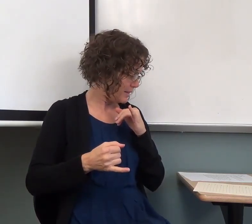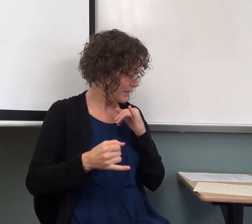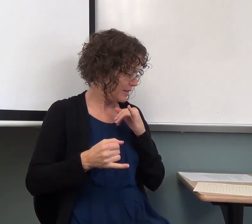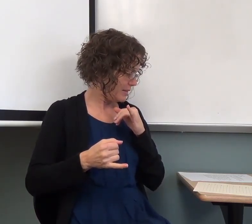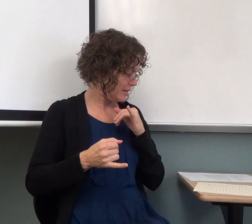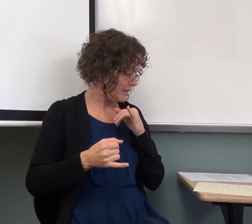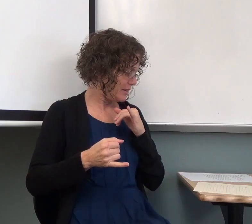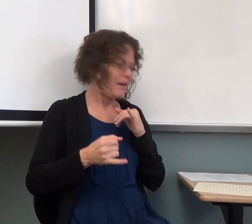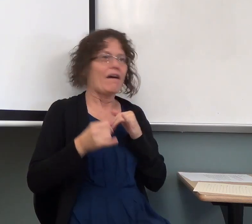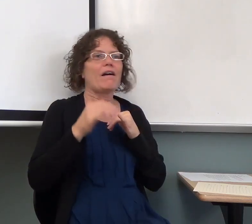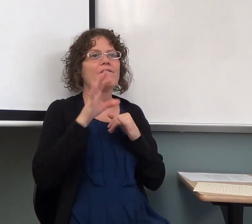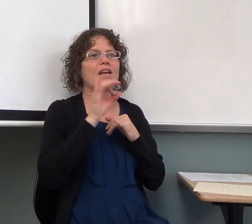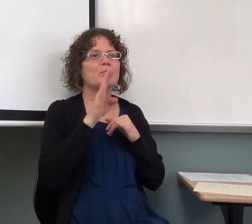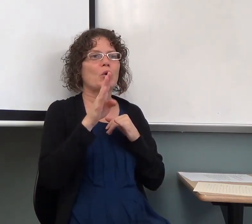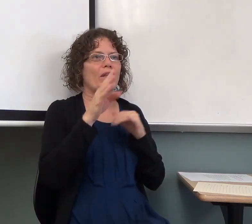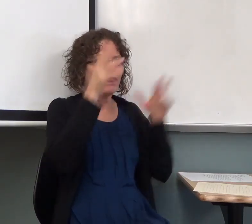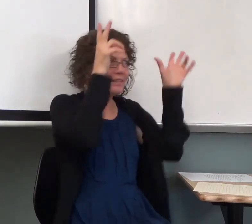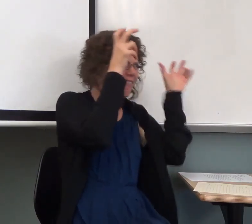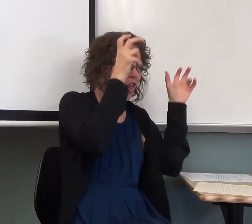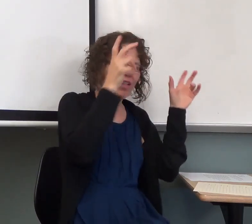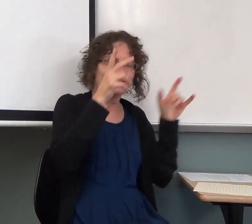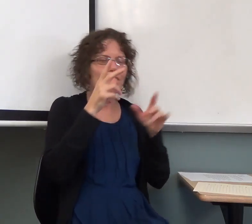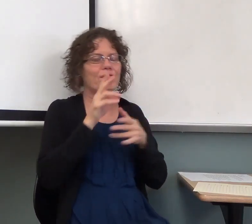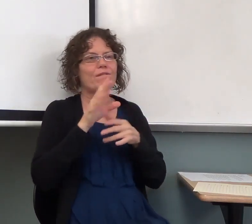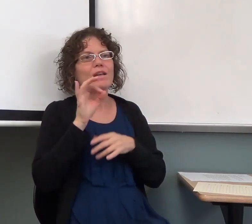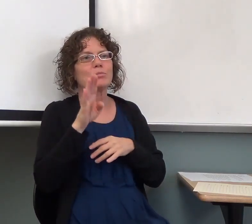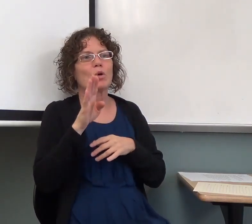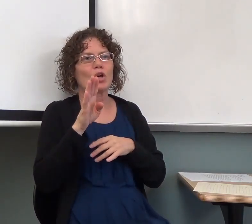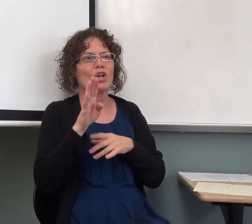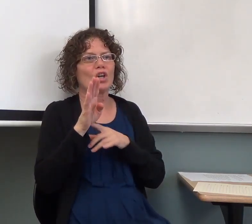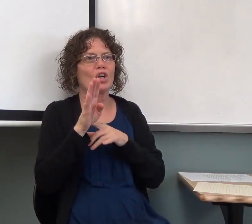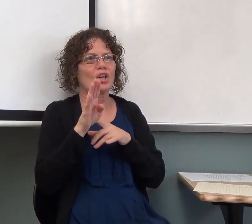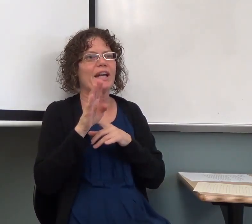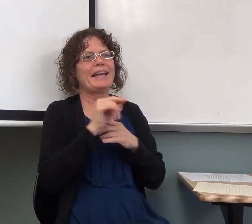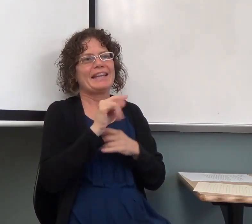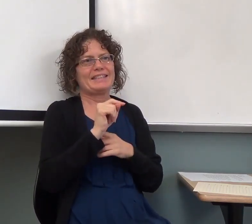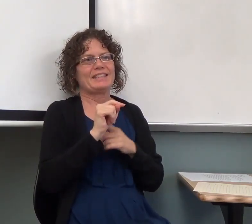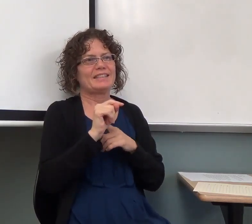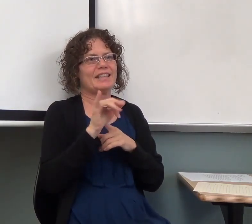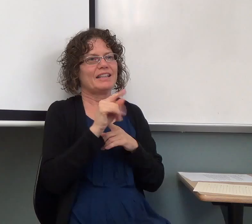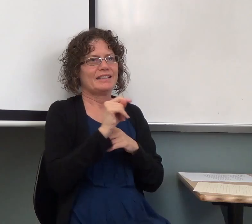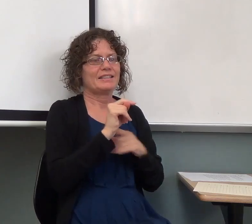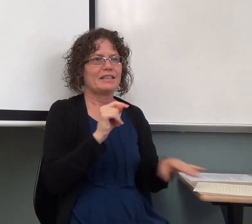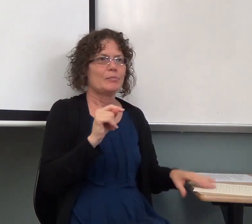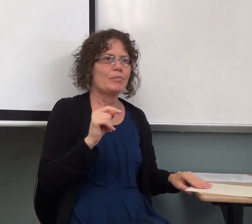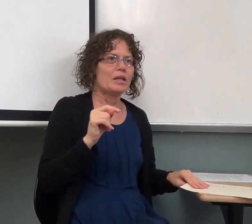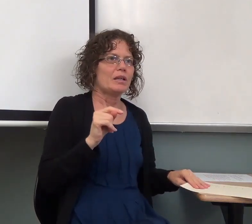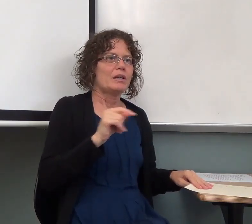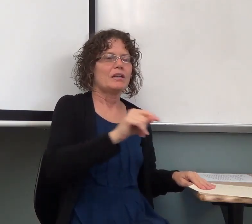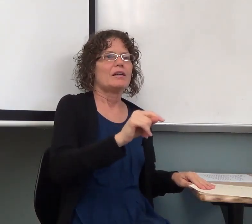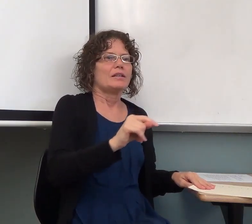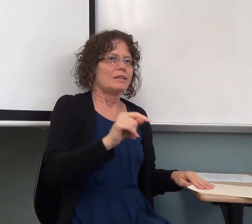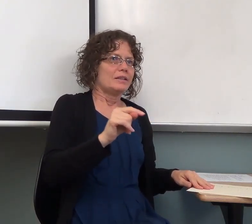I mean Facebook. Waste of time? Joking. It. Good. Okay, now, before you write